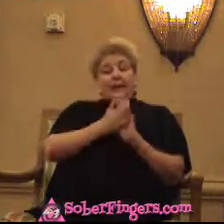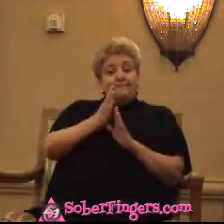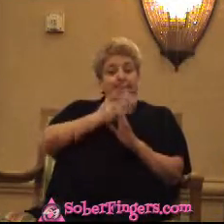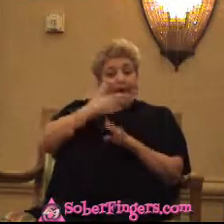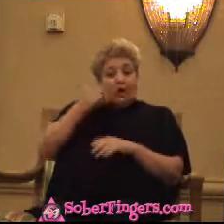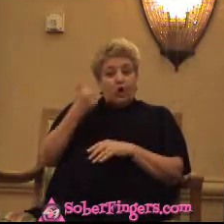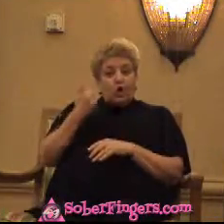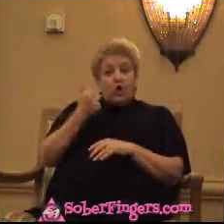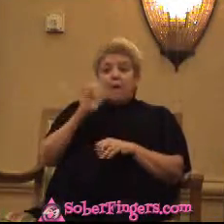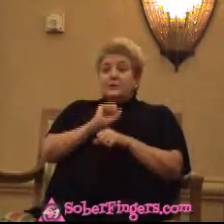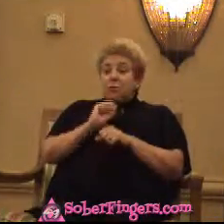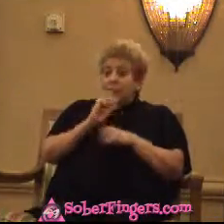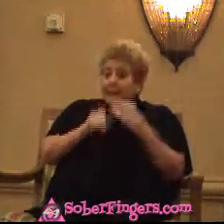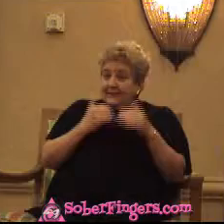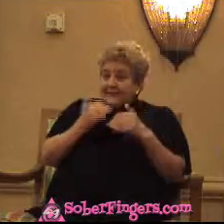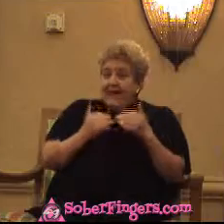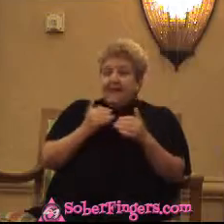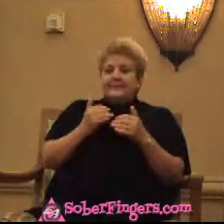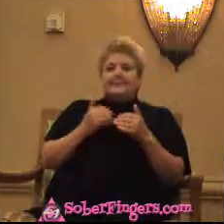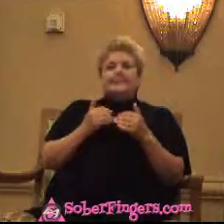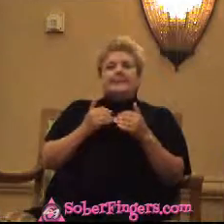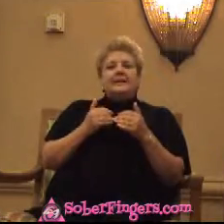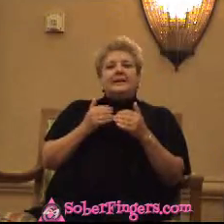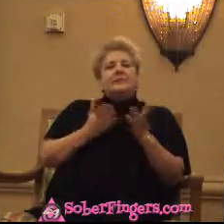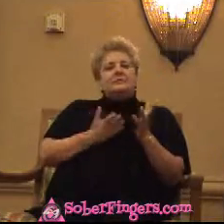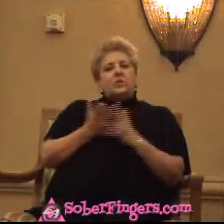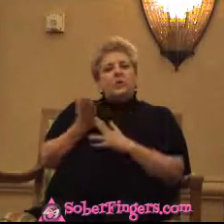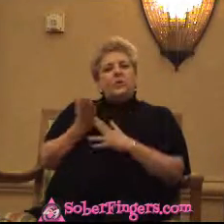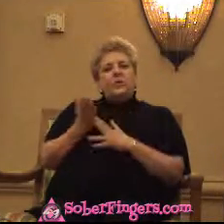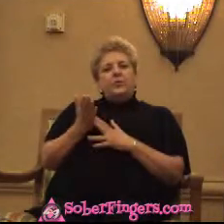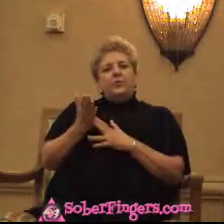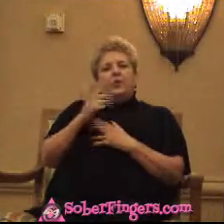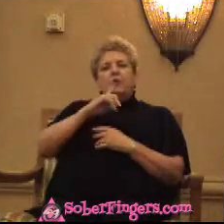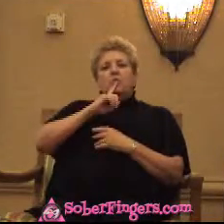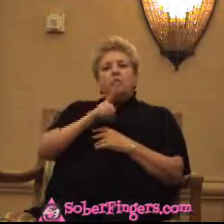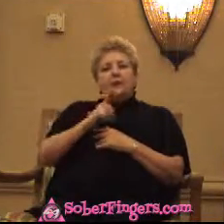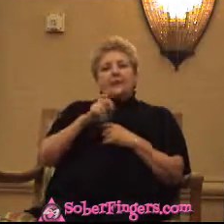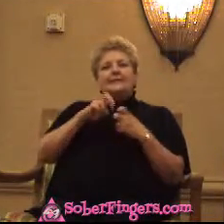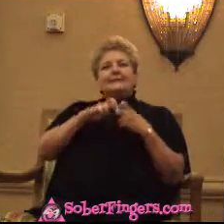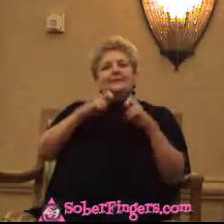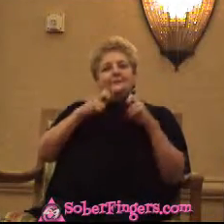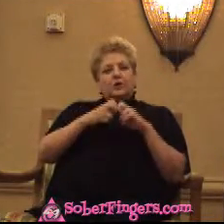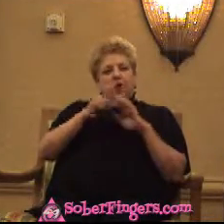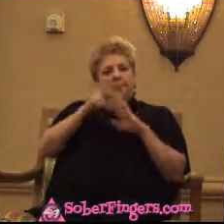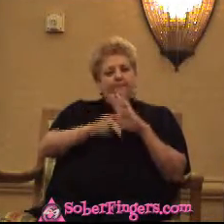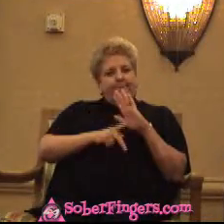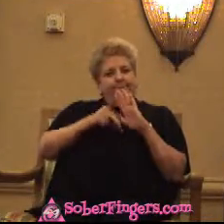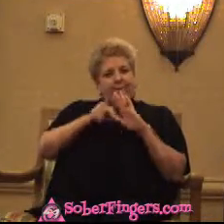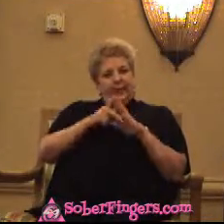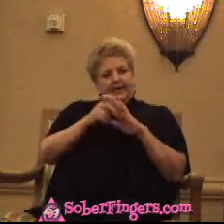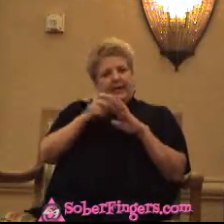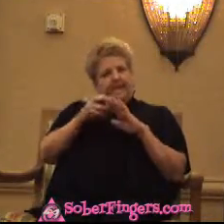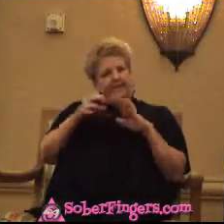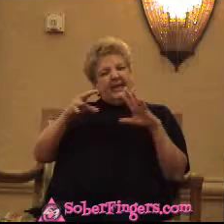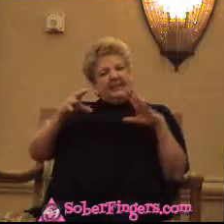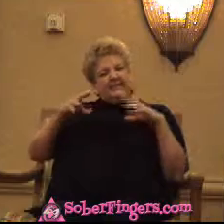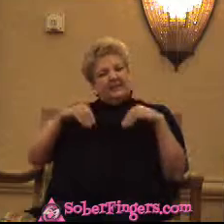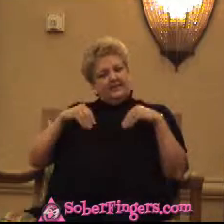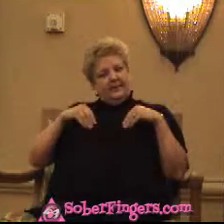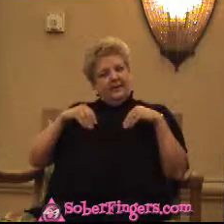the steps. I was going through a real difficult period of acceptance. For me to accept something,